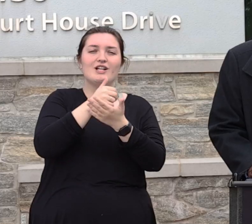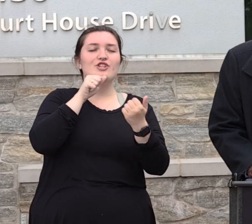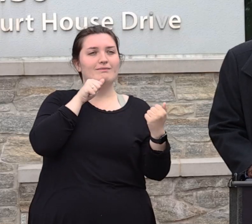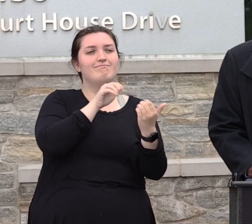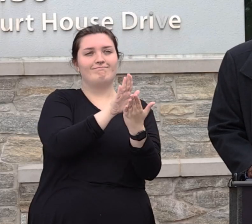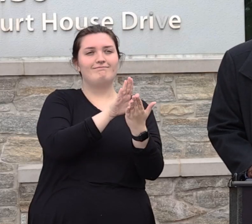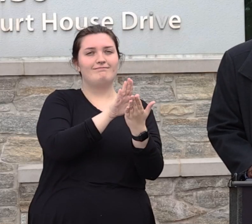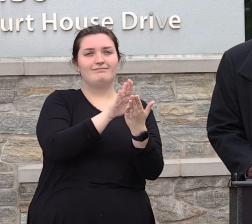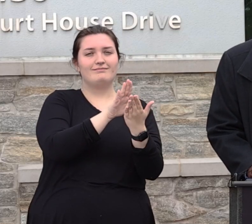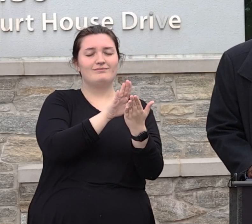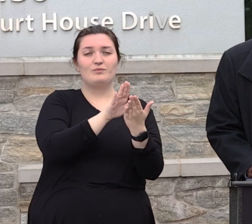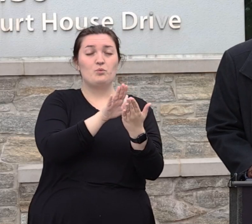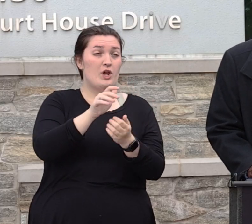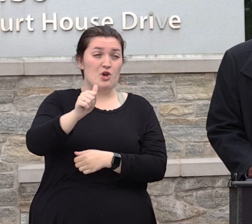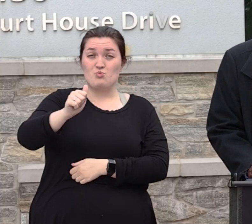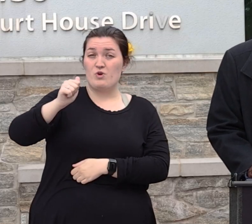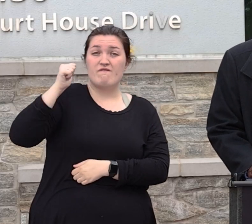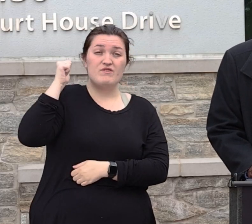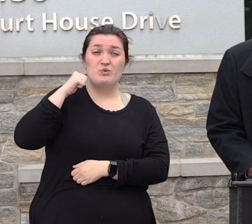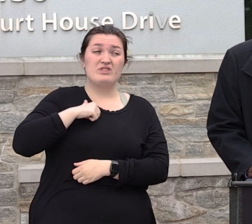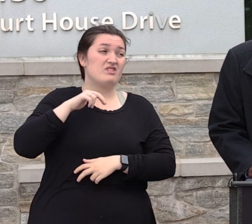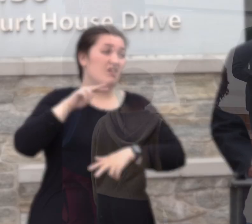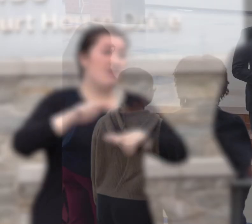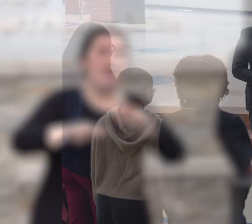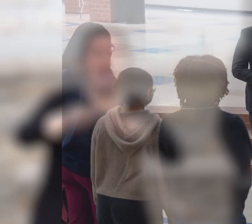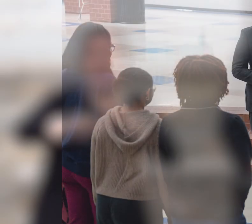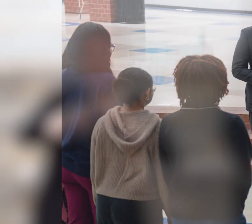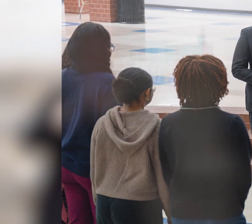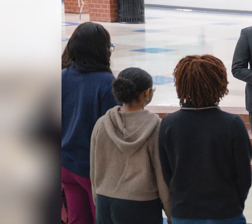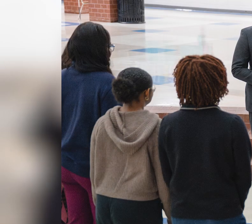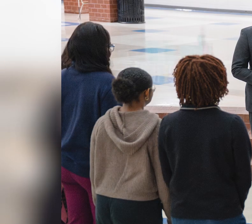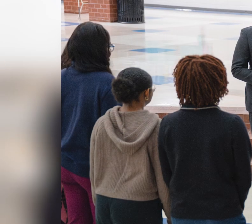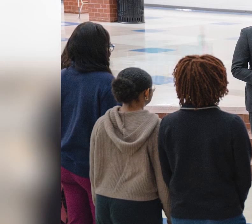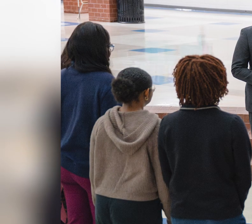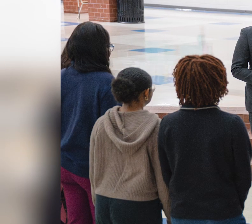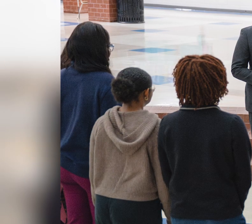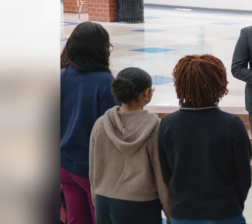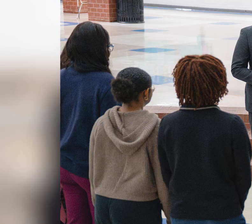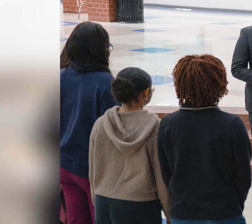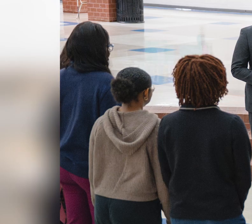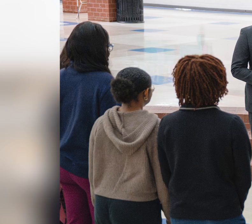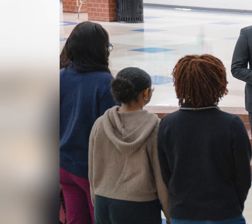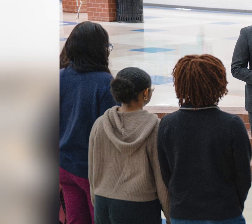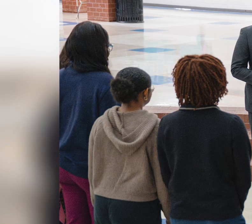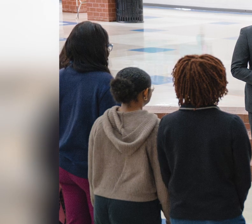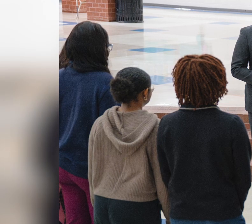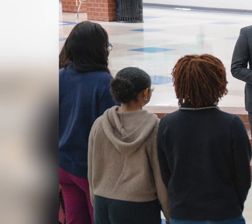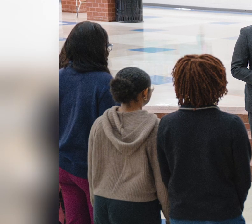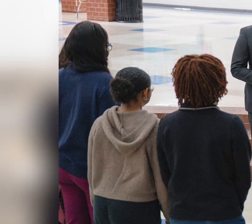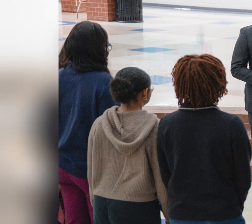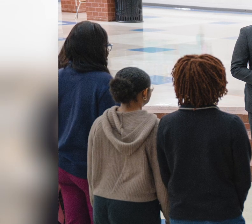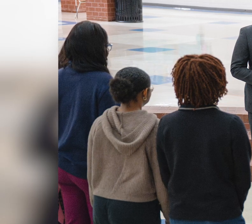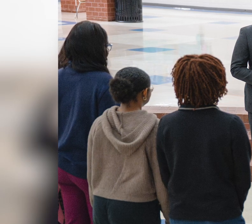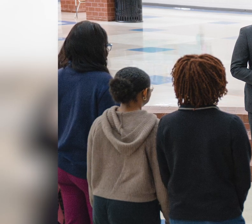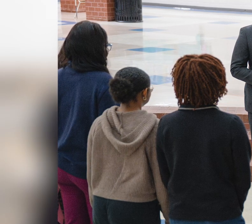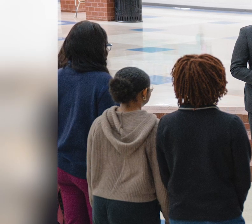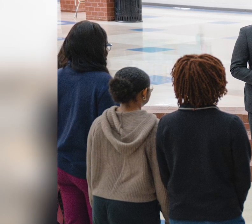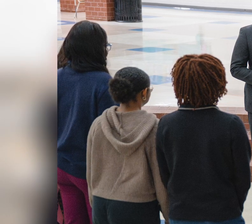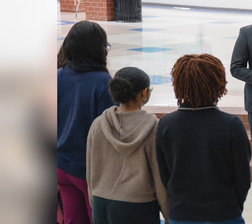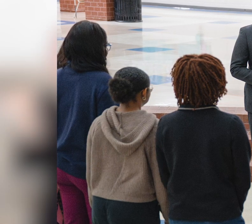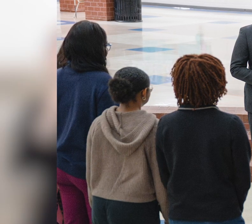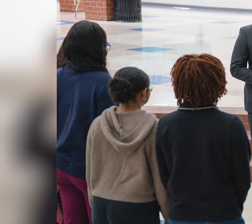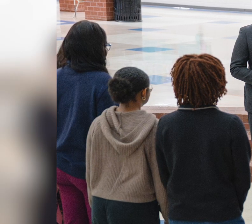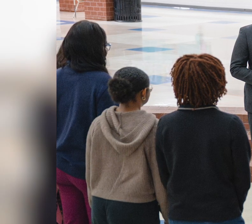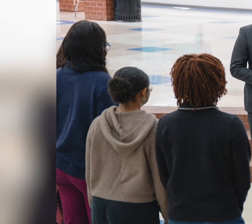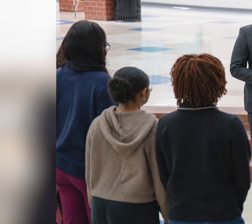in our commitment to our children. We will not back away from investing in their success, and we will not stop building